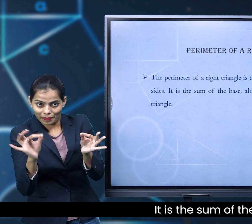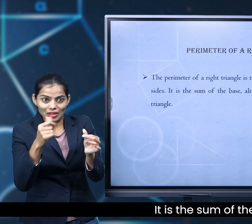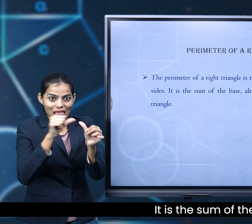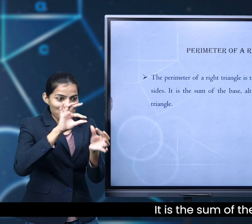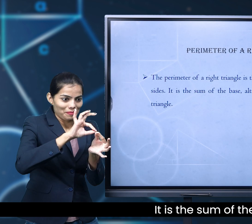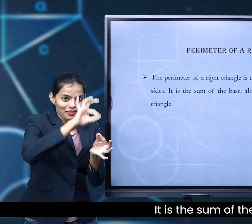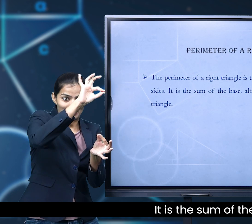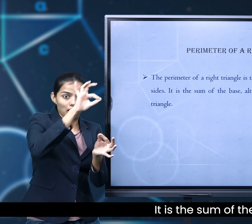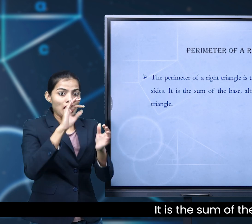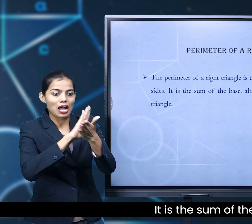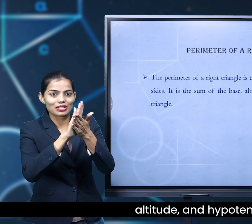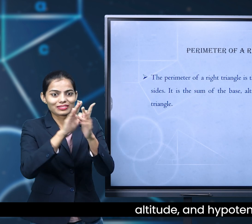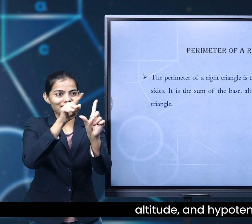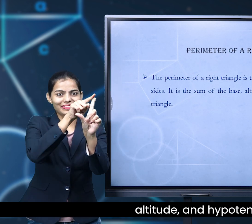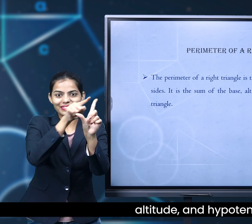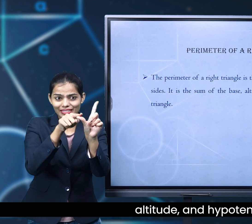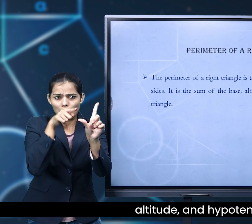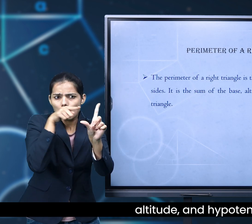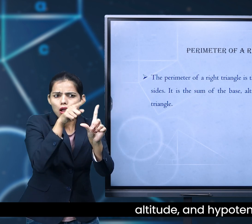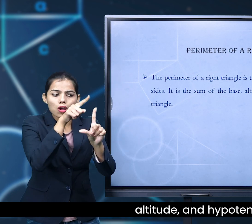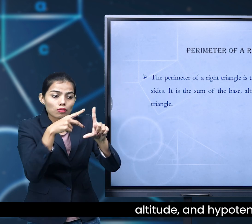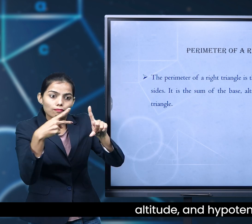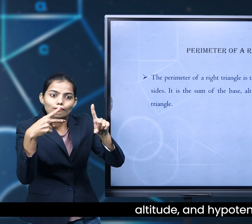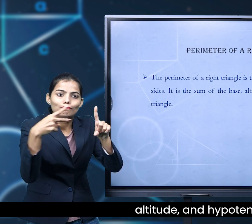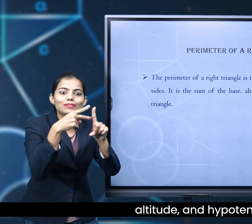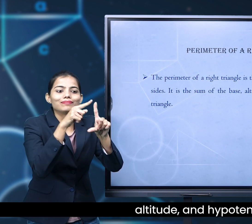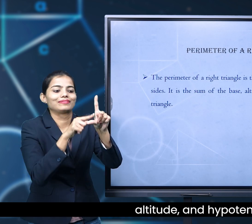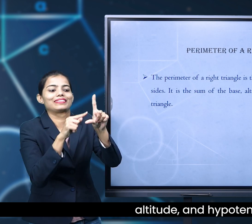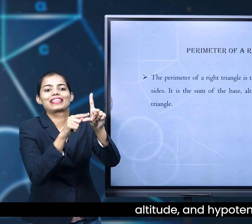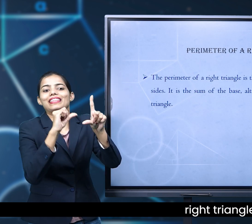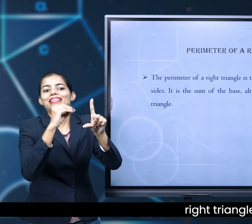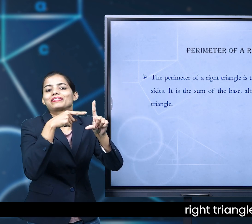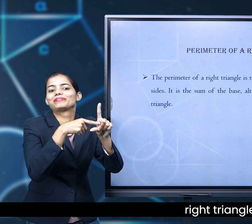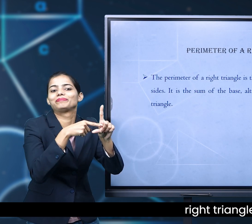base, altitude, and hypotenuse of the right triangle.